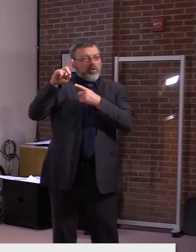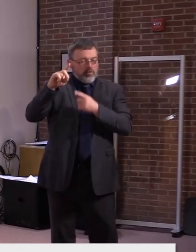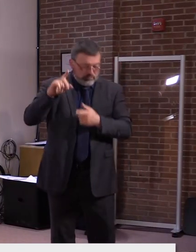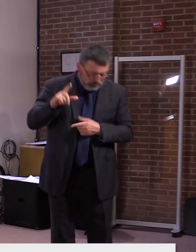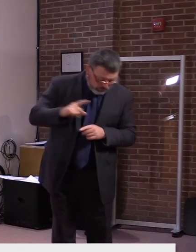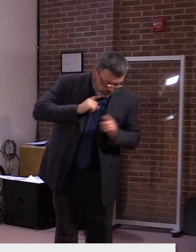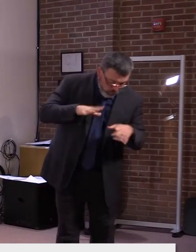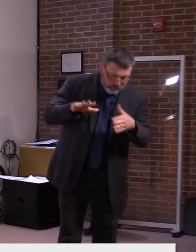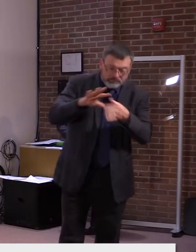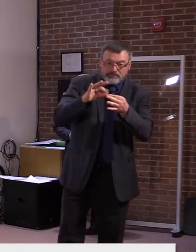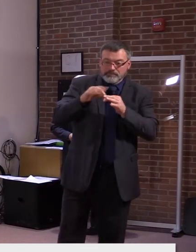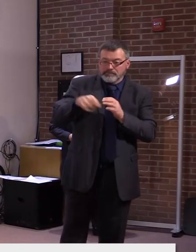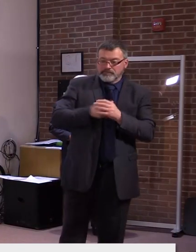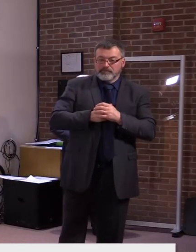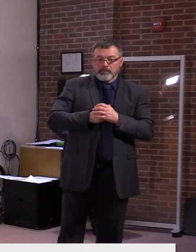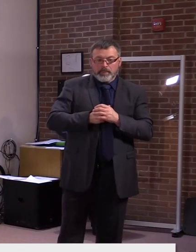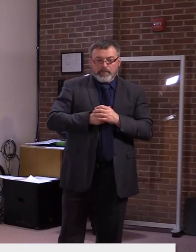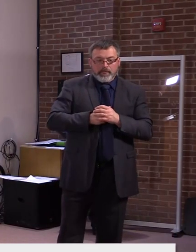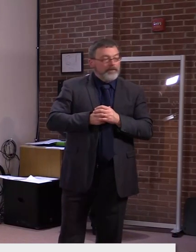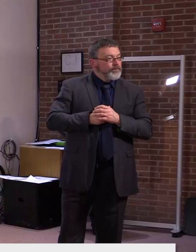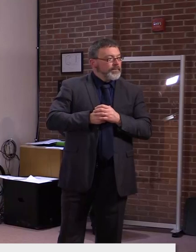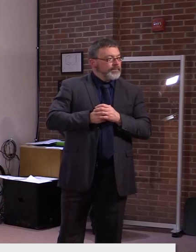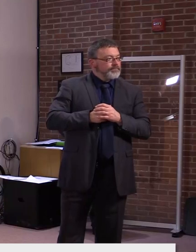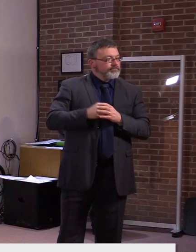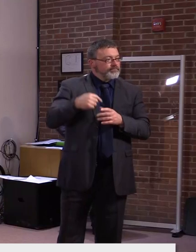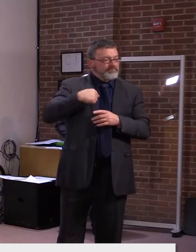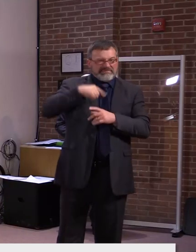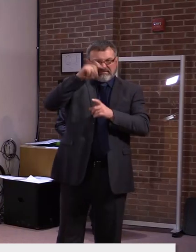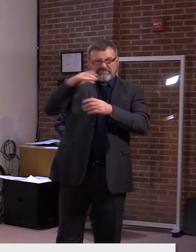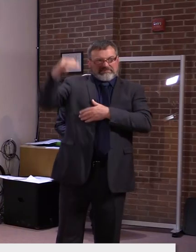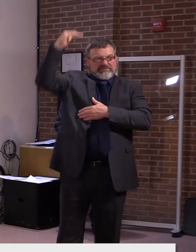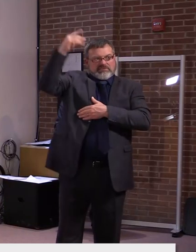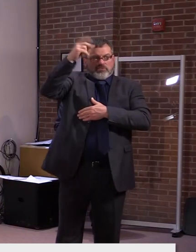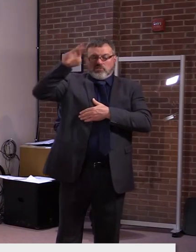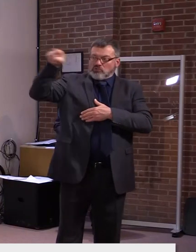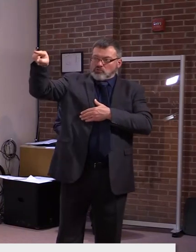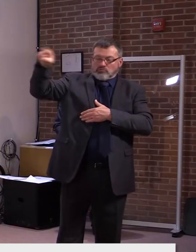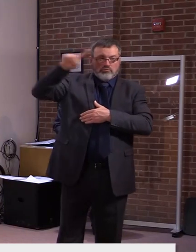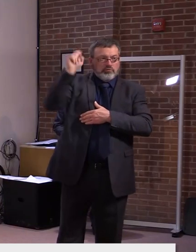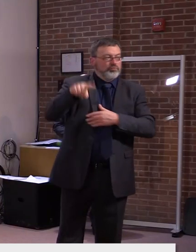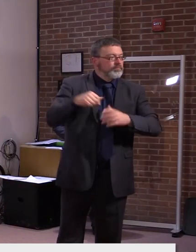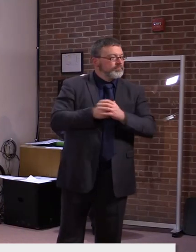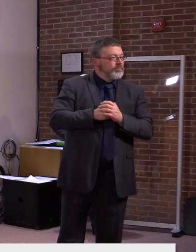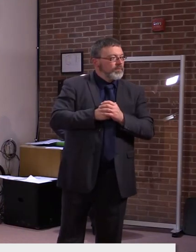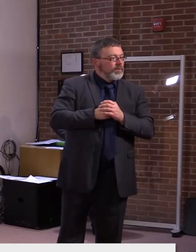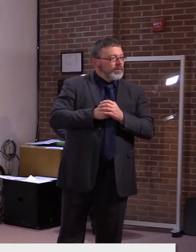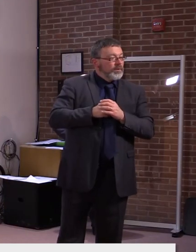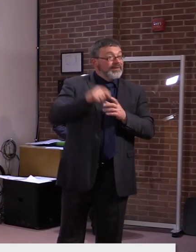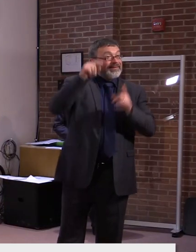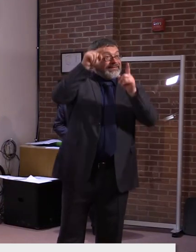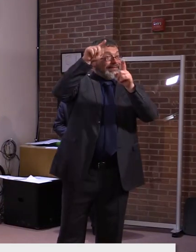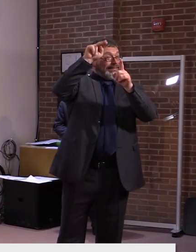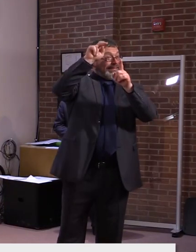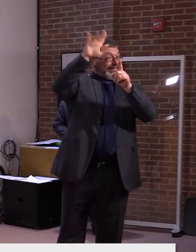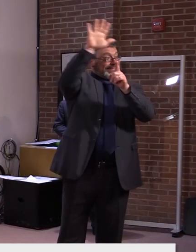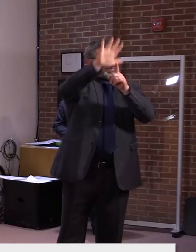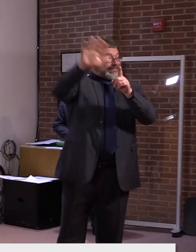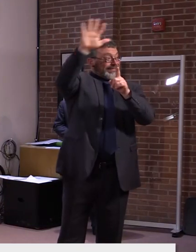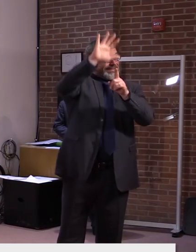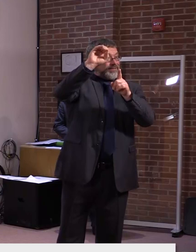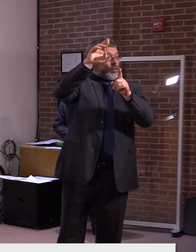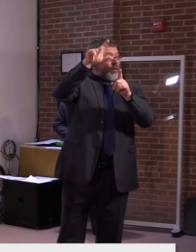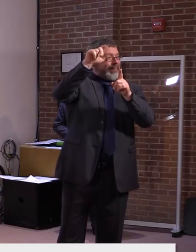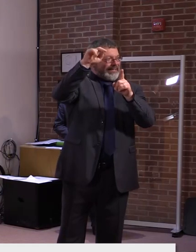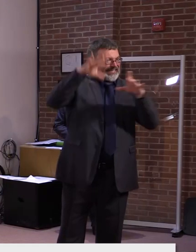Yes, thanks. Good afternoon for Dr. Levine. Circling back to Orleans County and the surge in cases, aside